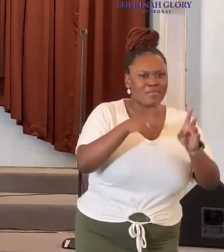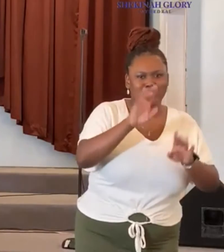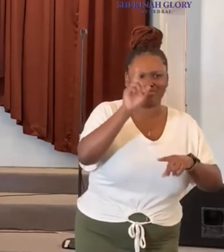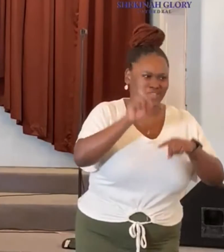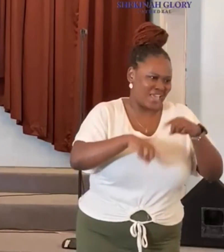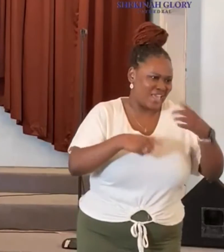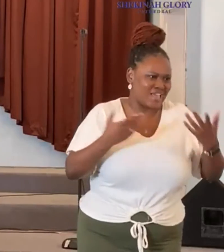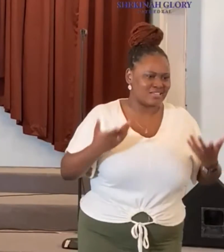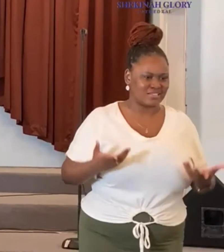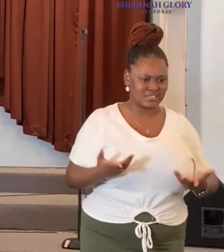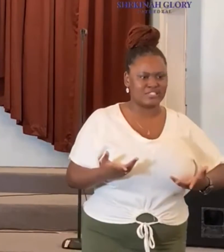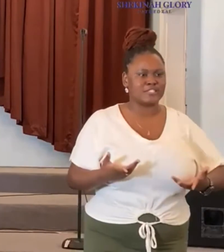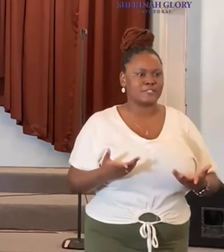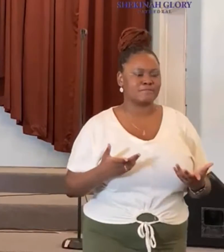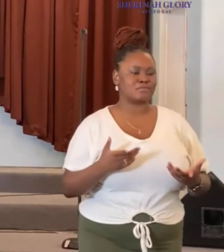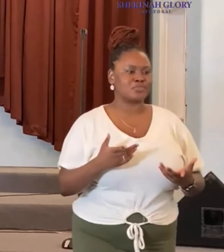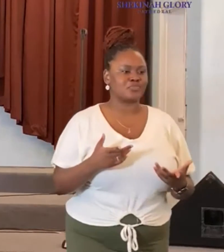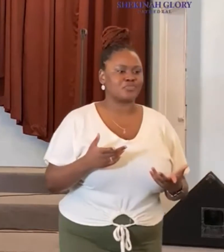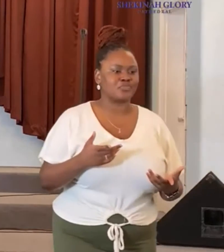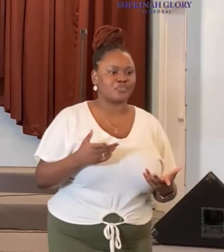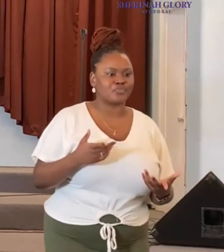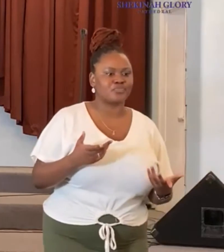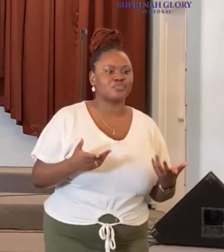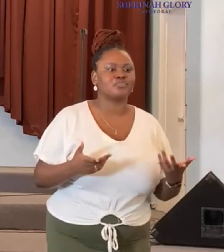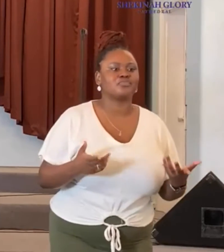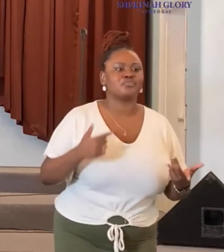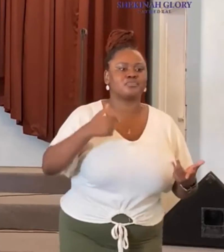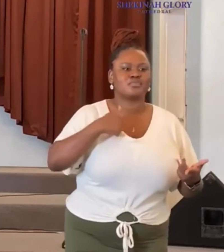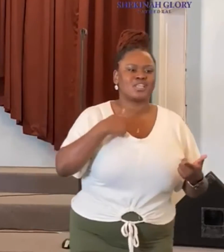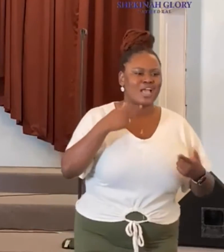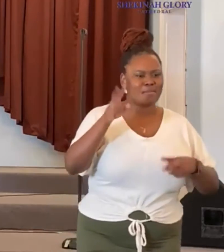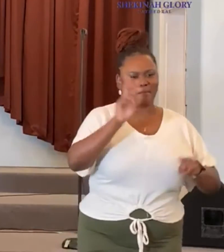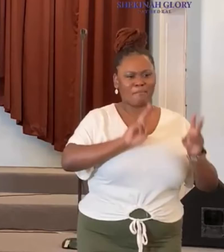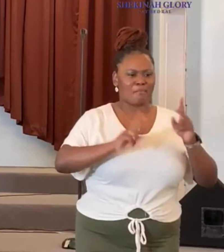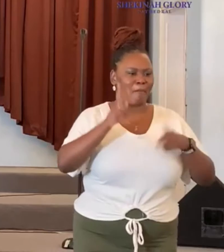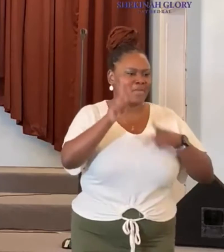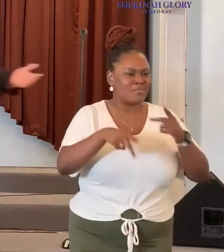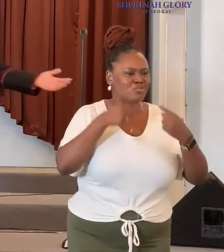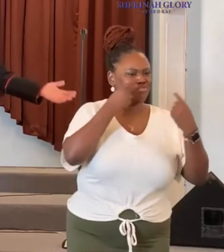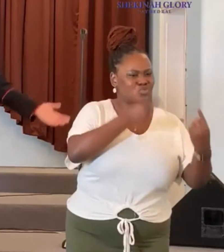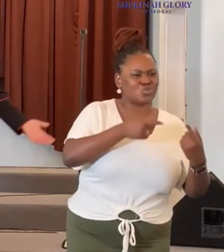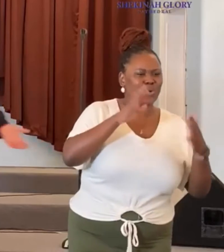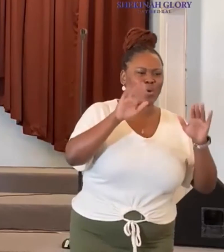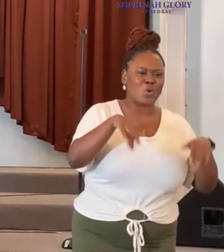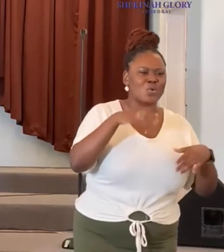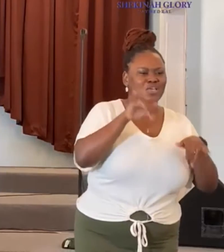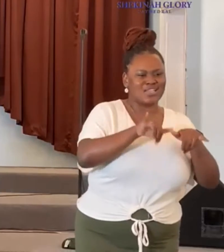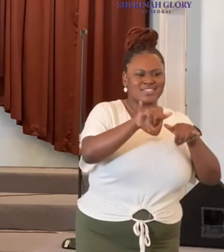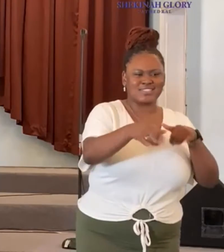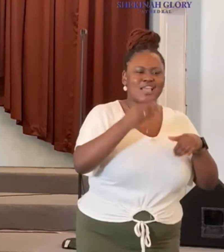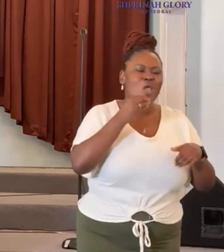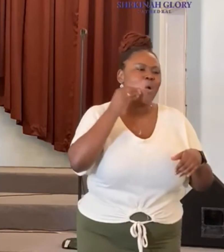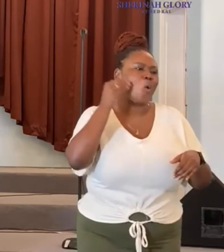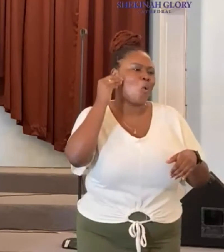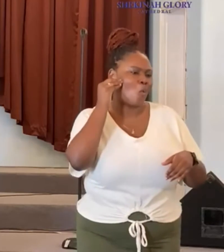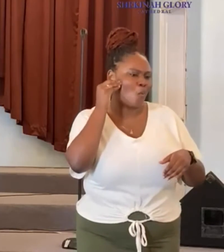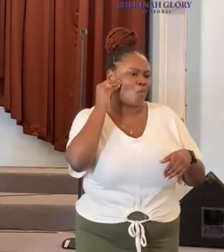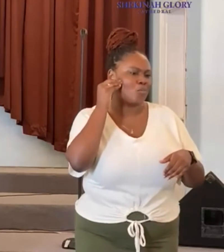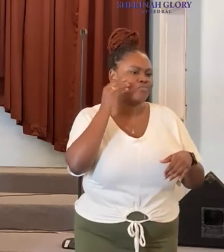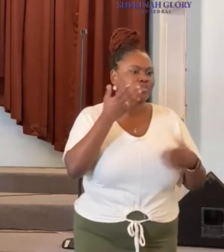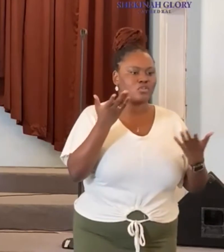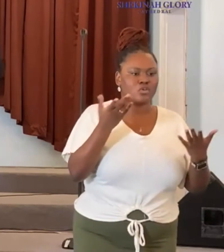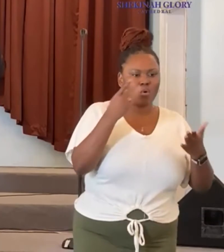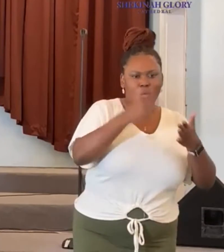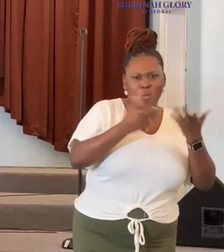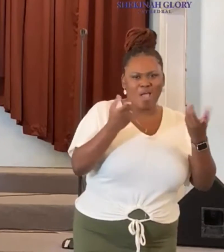And I'm going through, but I'm gonna stay home this week. Oh, all the shouting that you did on Sunday.